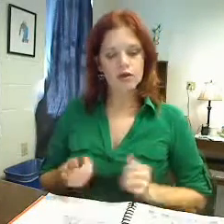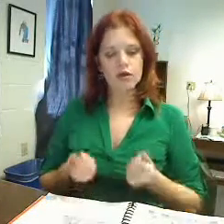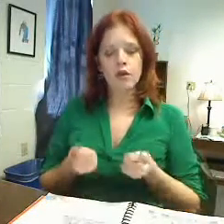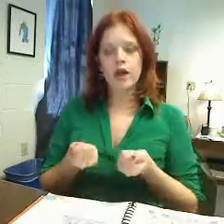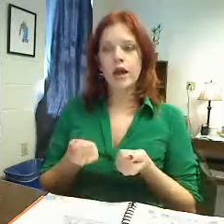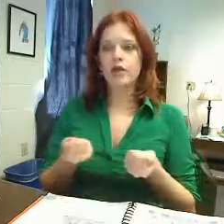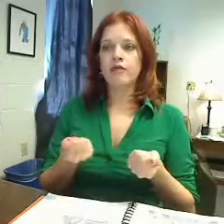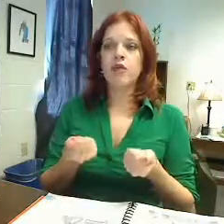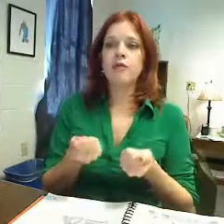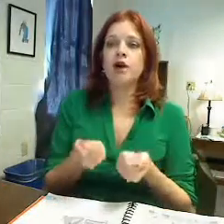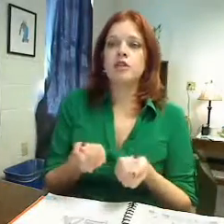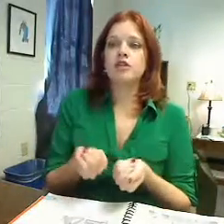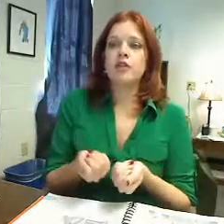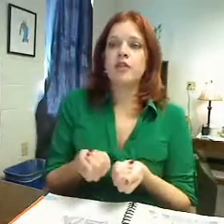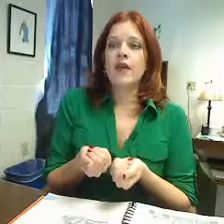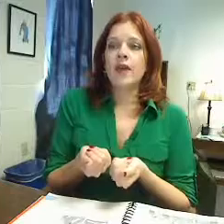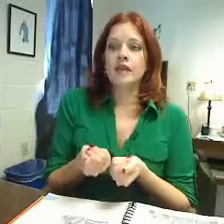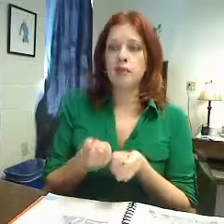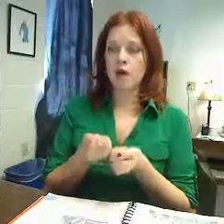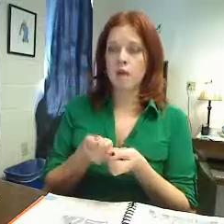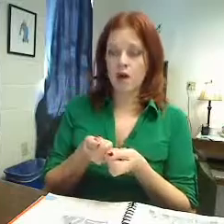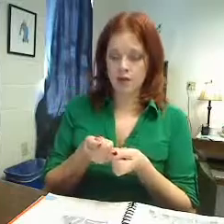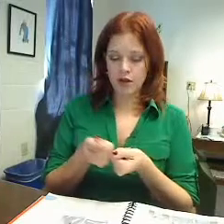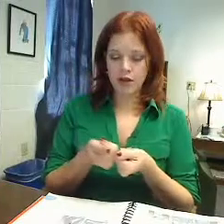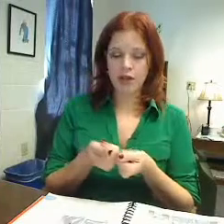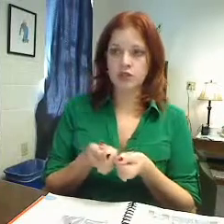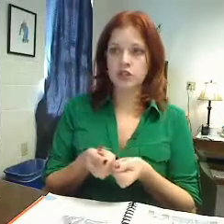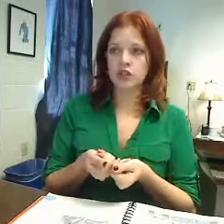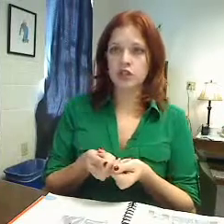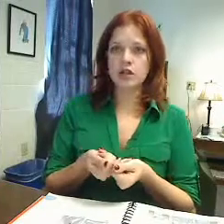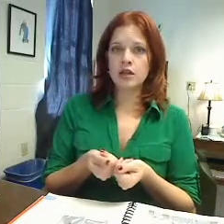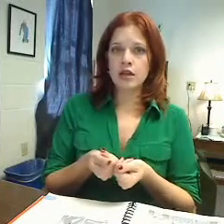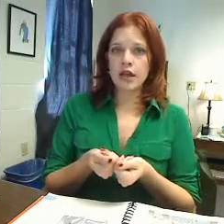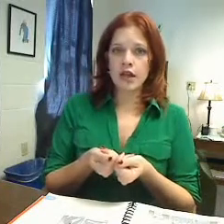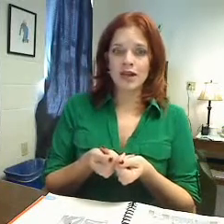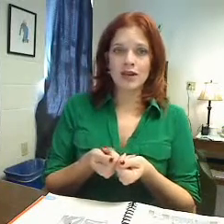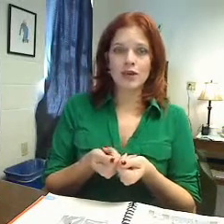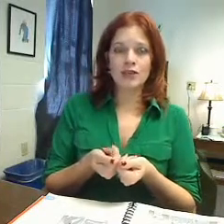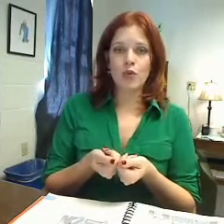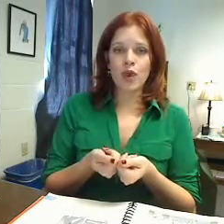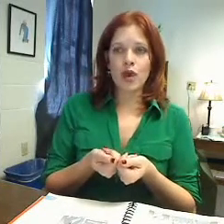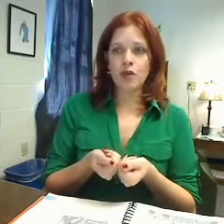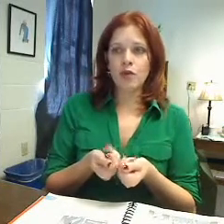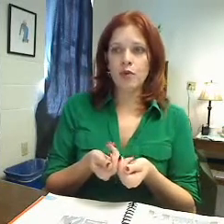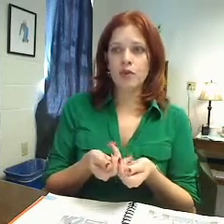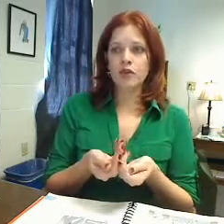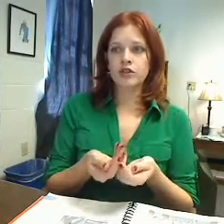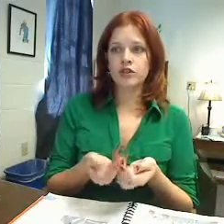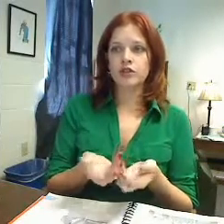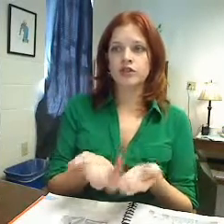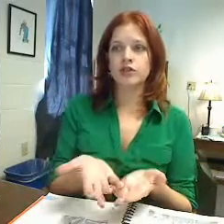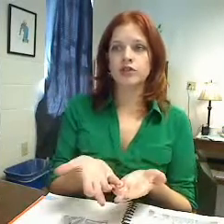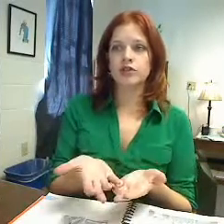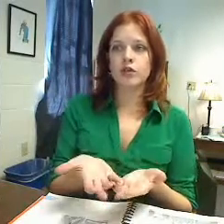To wear out or fall apart, start with A's, palm up, and your hands are touching. And then to wear out or fall apart, they just sort of smush